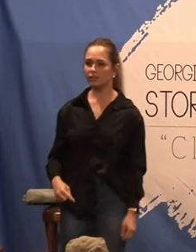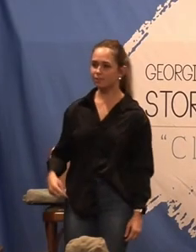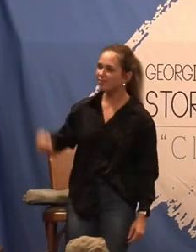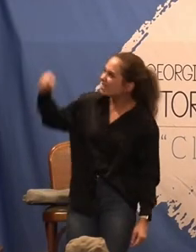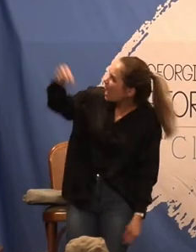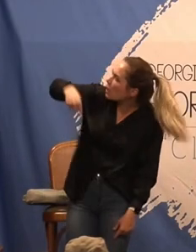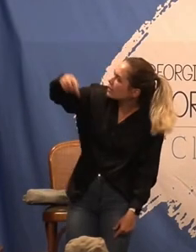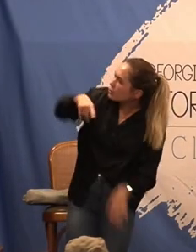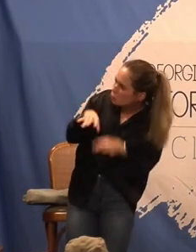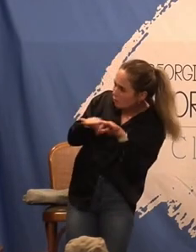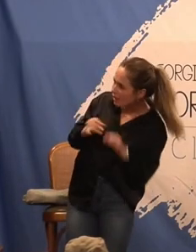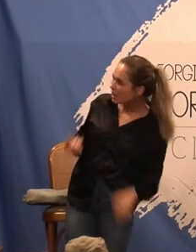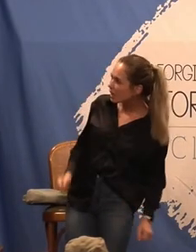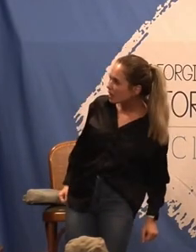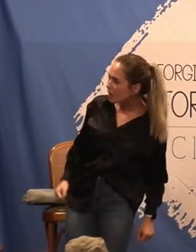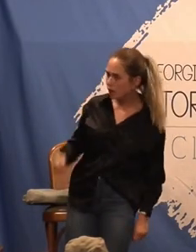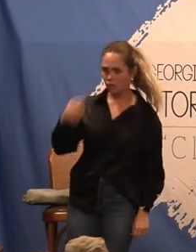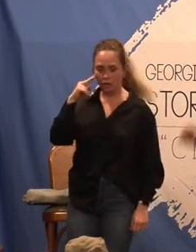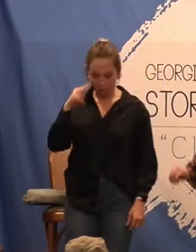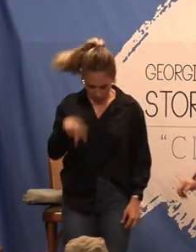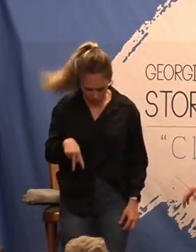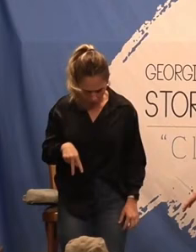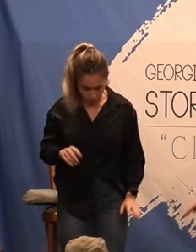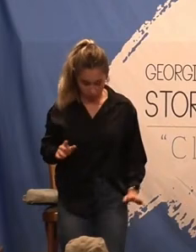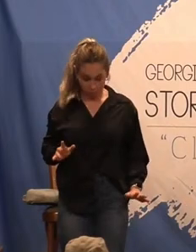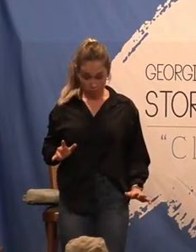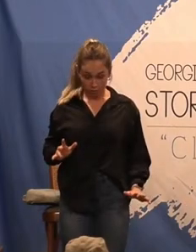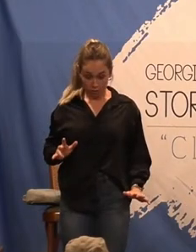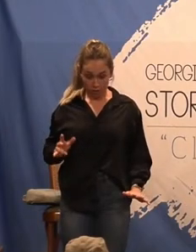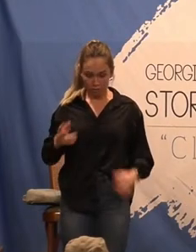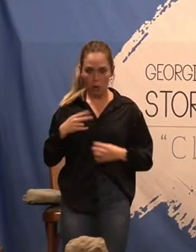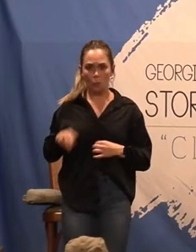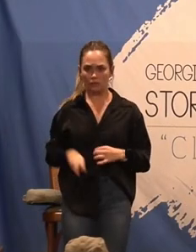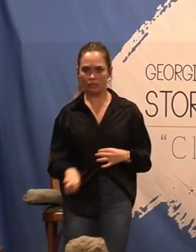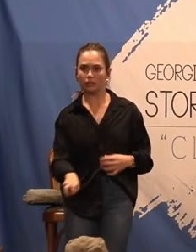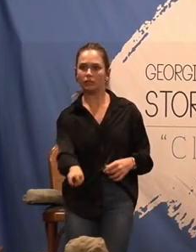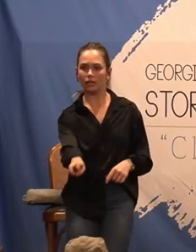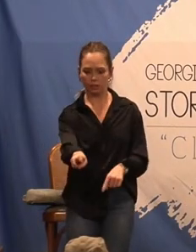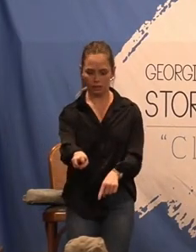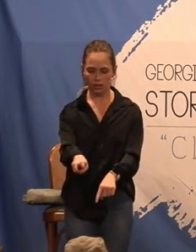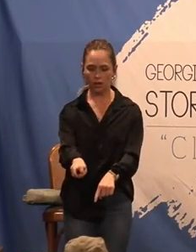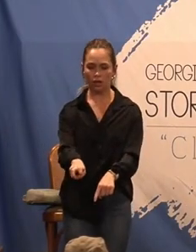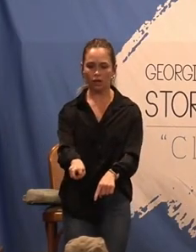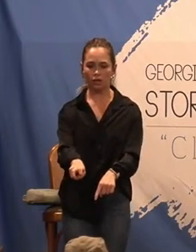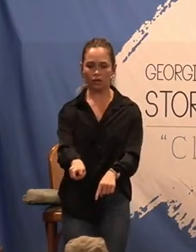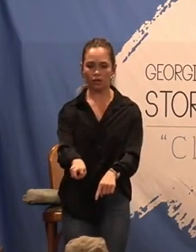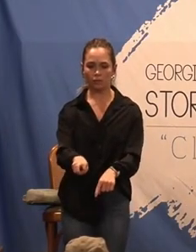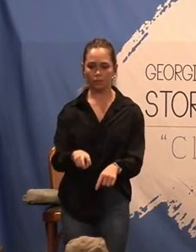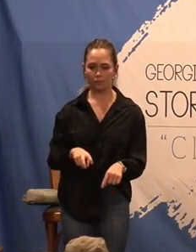down at your feet. He looked down at his feet and, oh, there was a snake. There was a